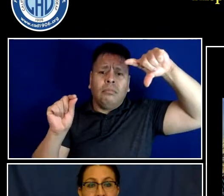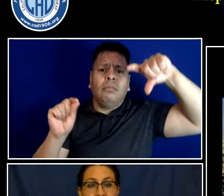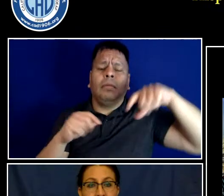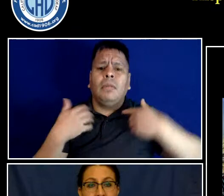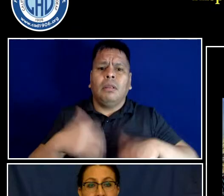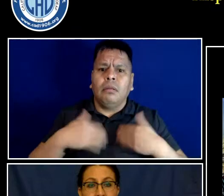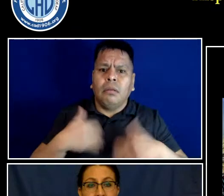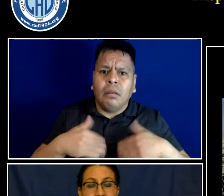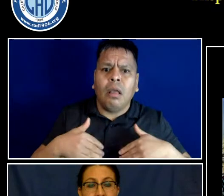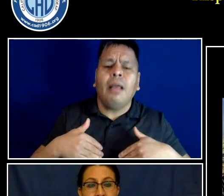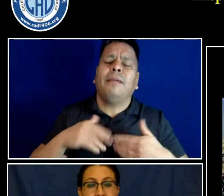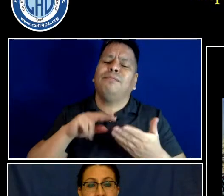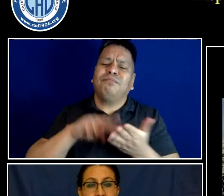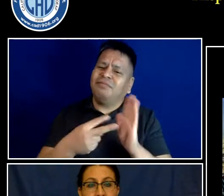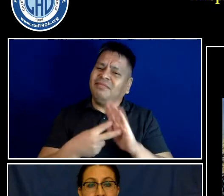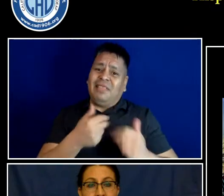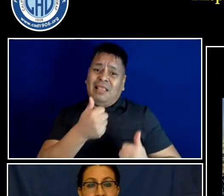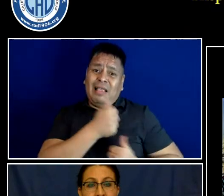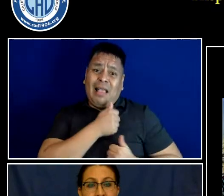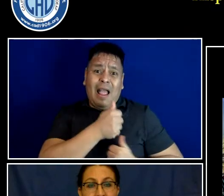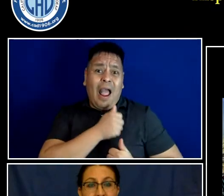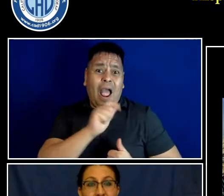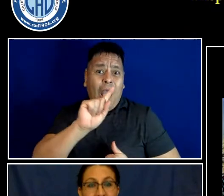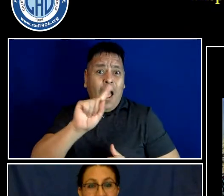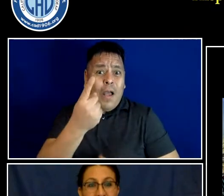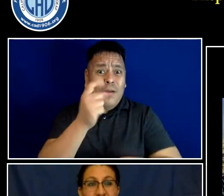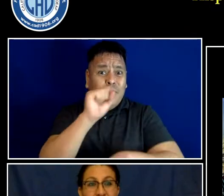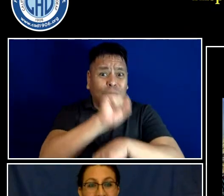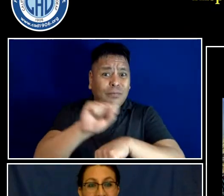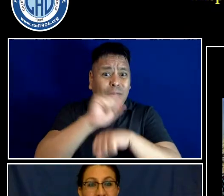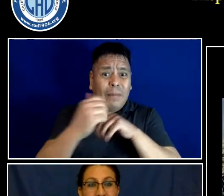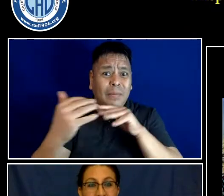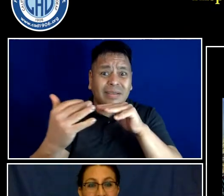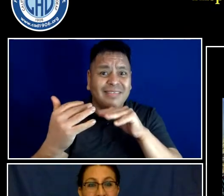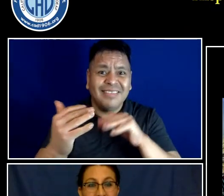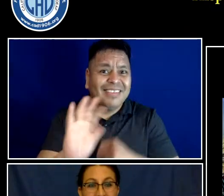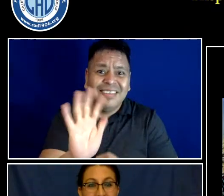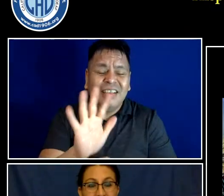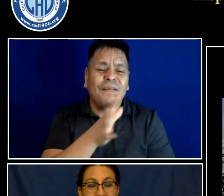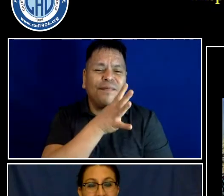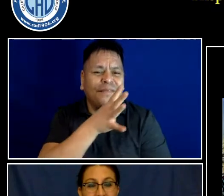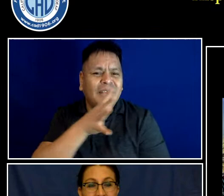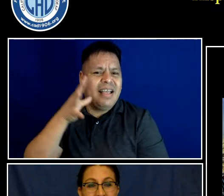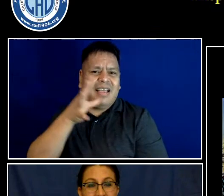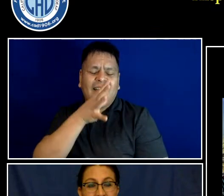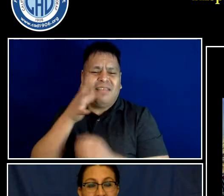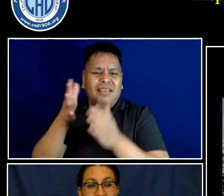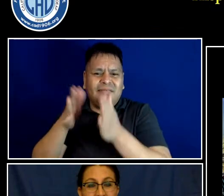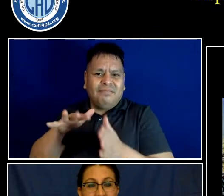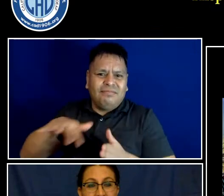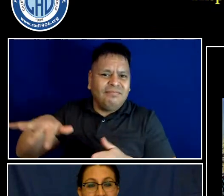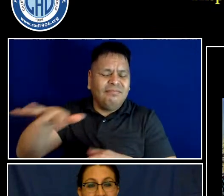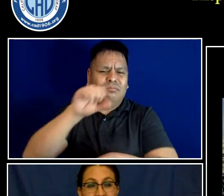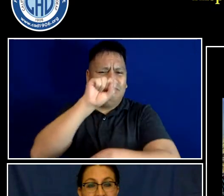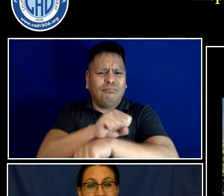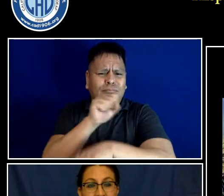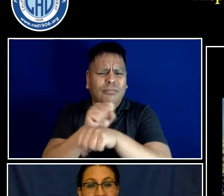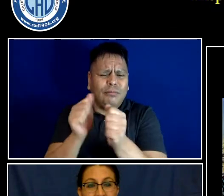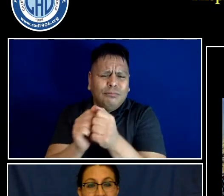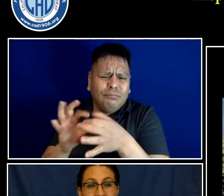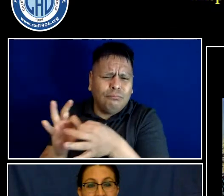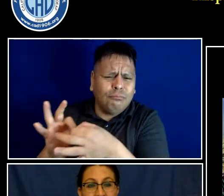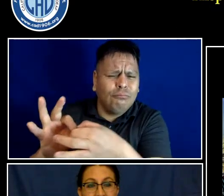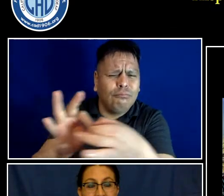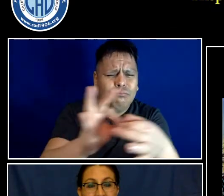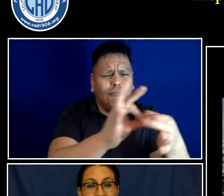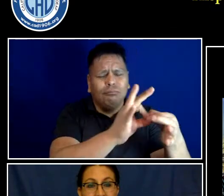that time were overjoyed, and news spread throughout the Republic of Mexico. And it